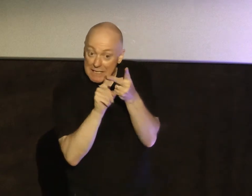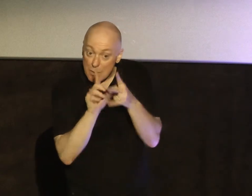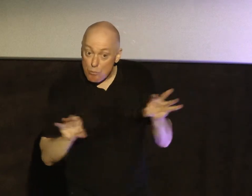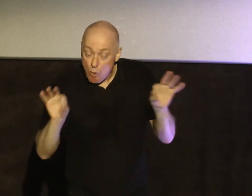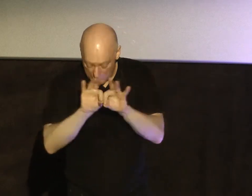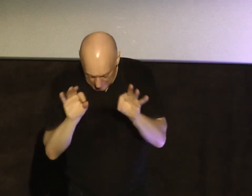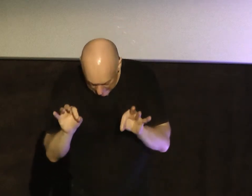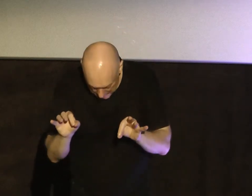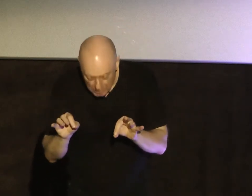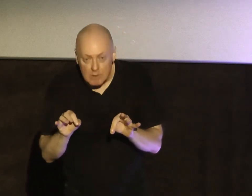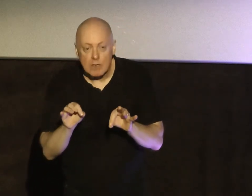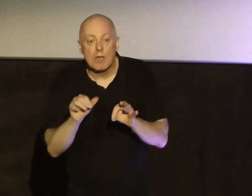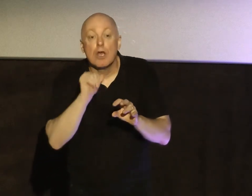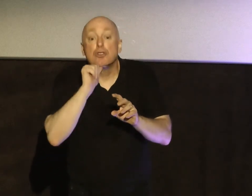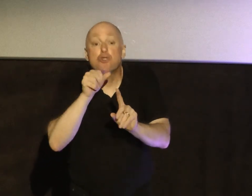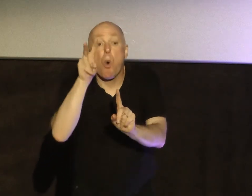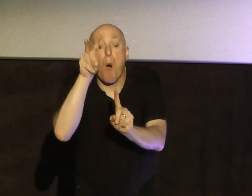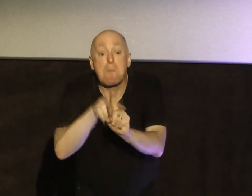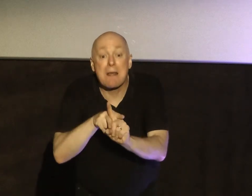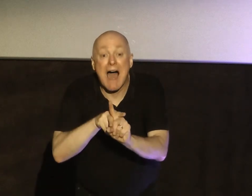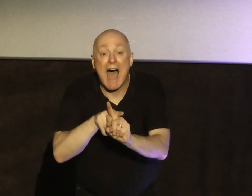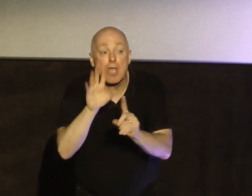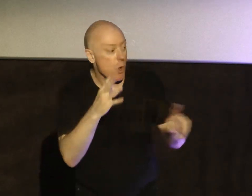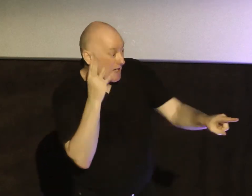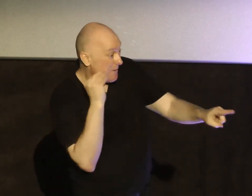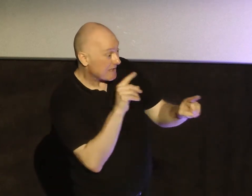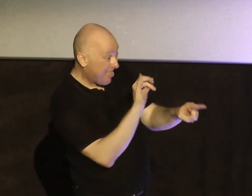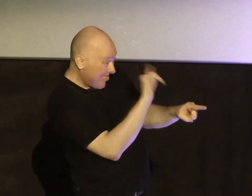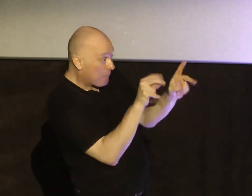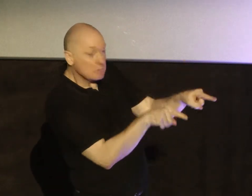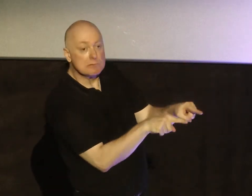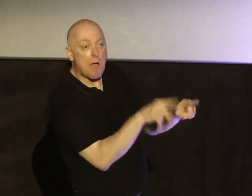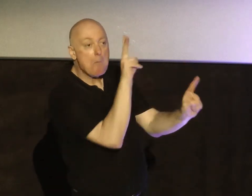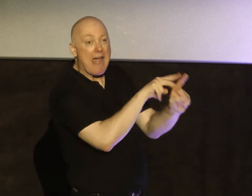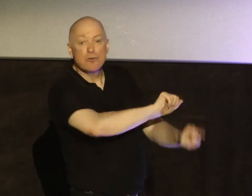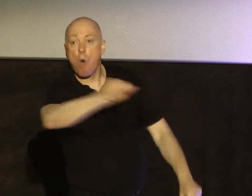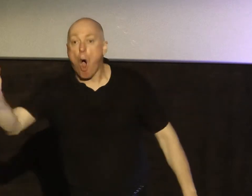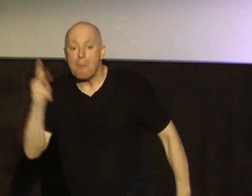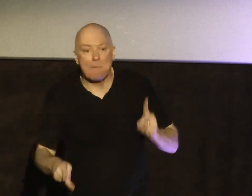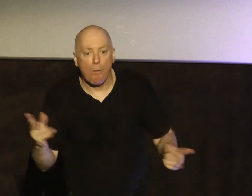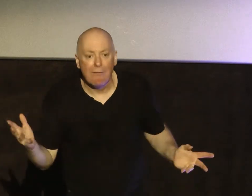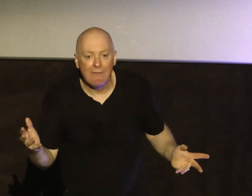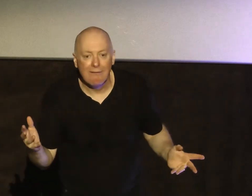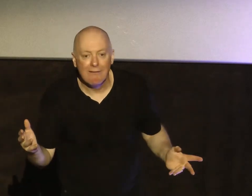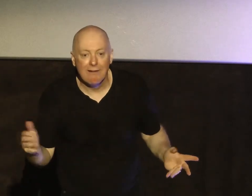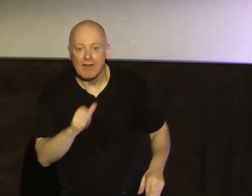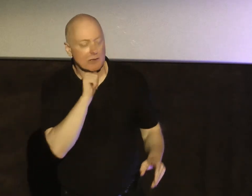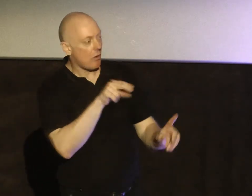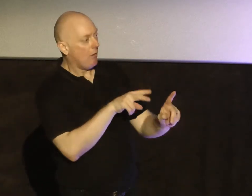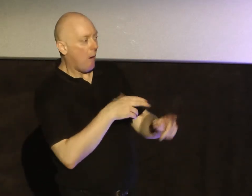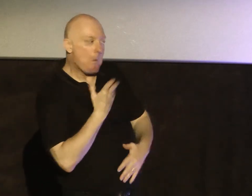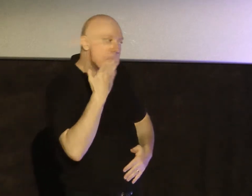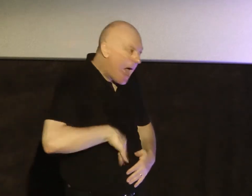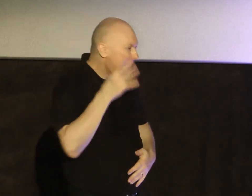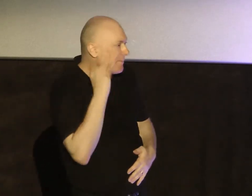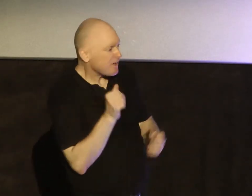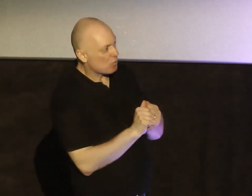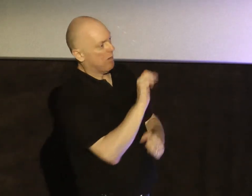Don't apply your experiences with certain people to all people. Okay? Don't apply your experiences with certain